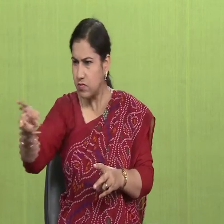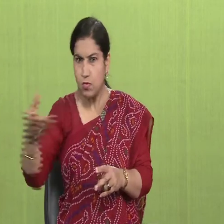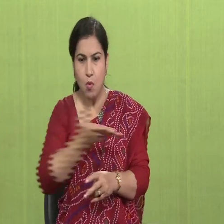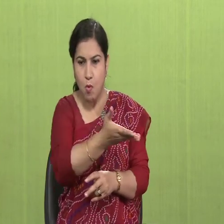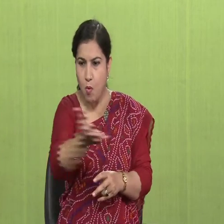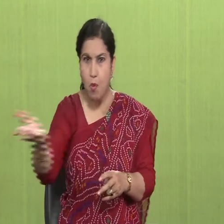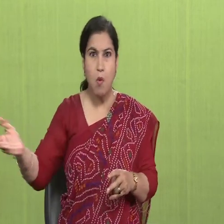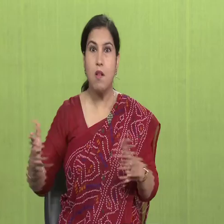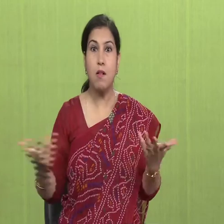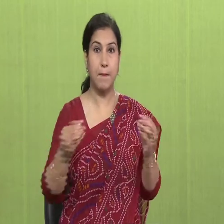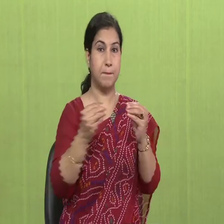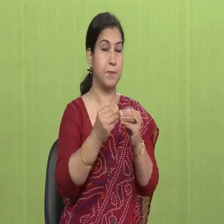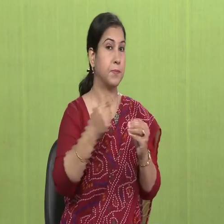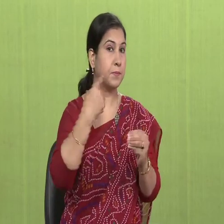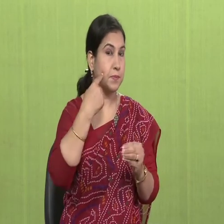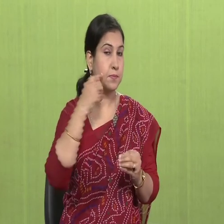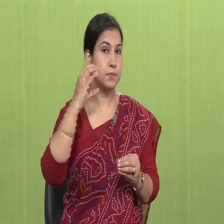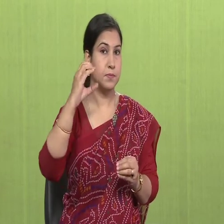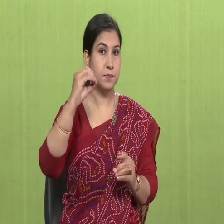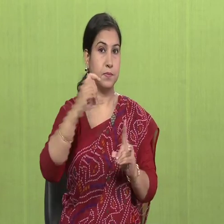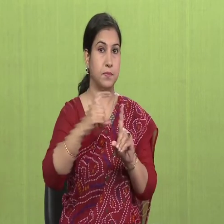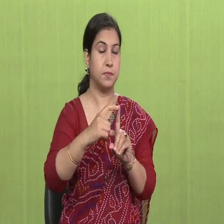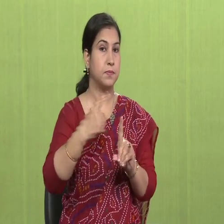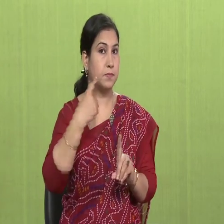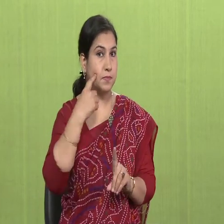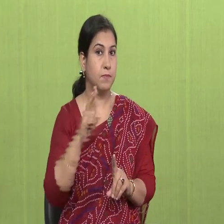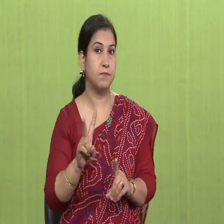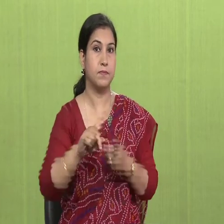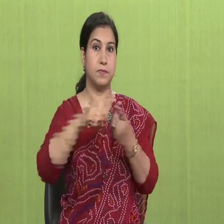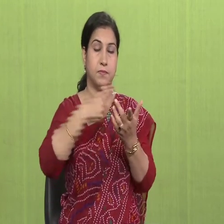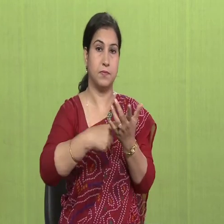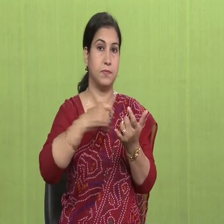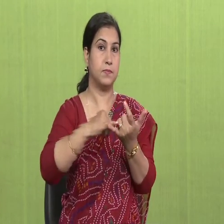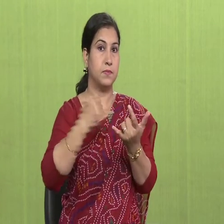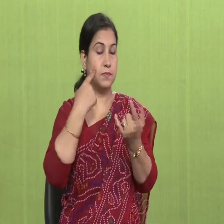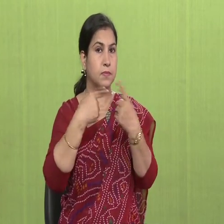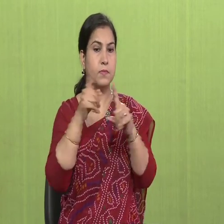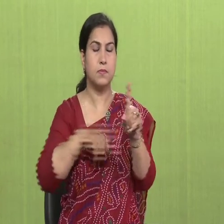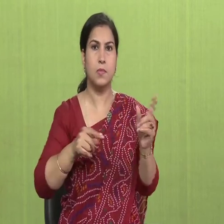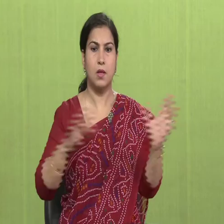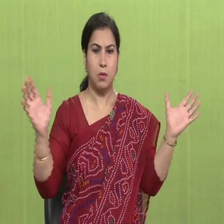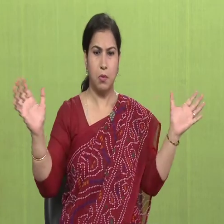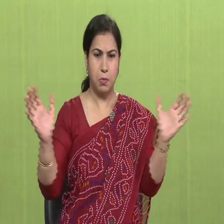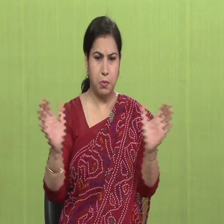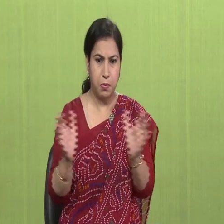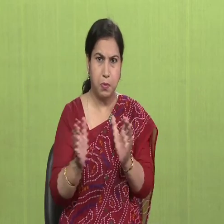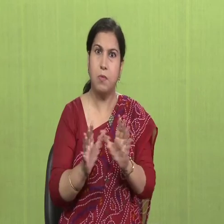biodiversity is being lost at an alarming rate, largely because of the human